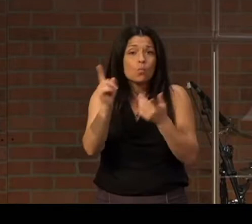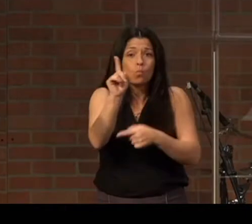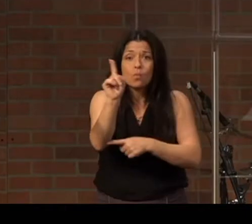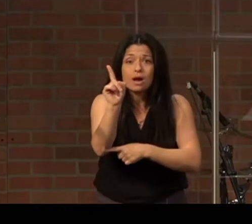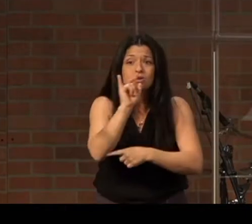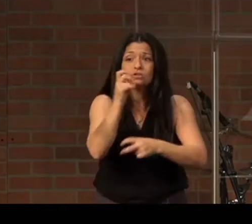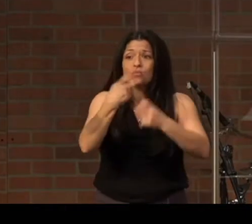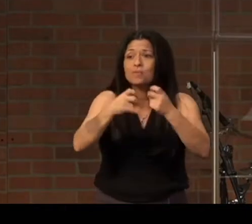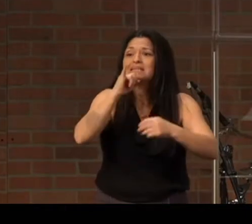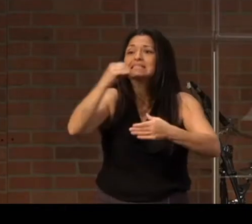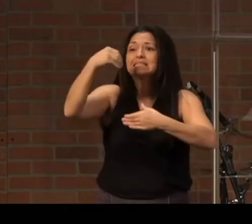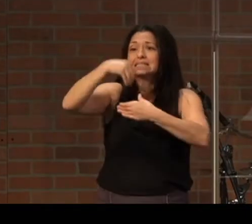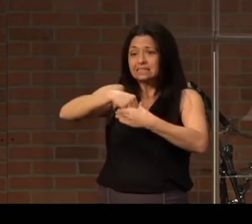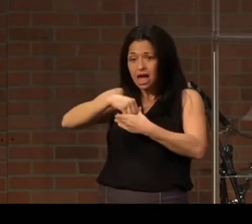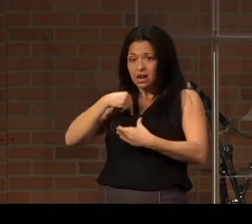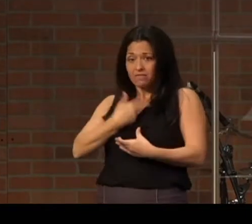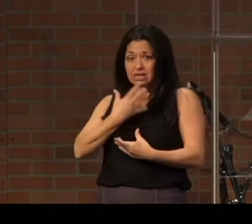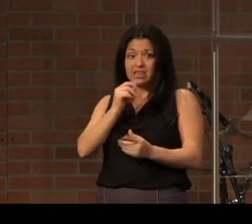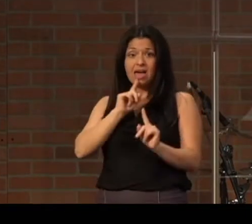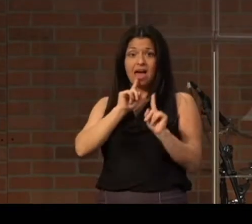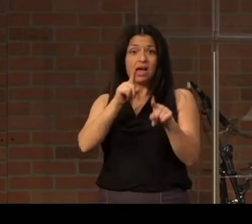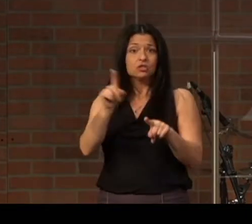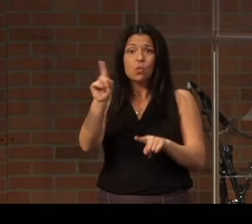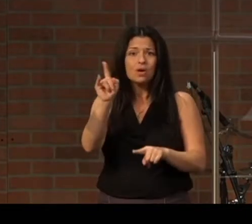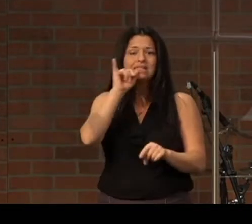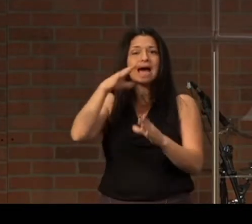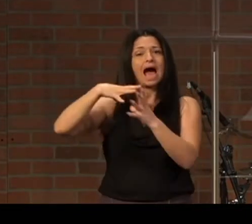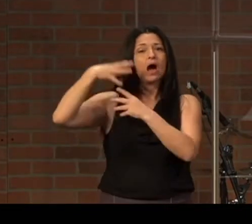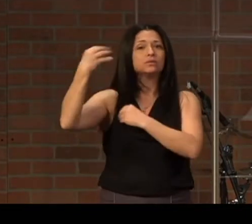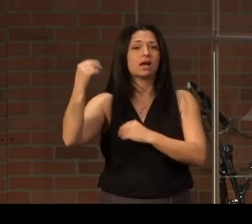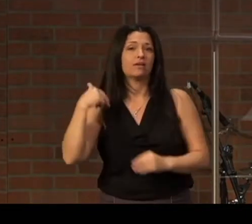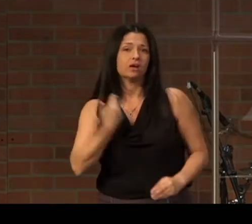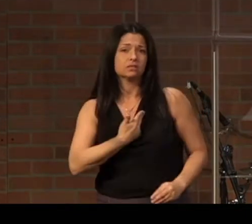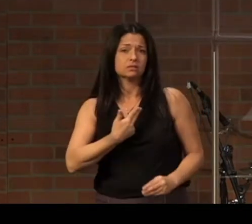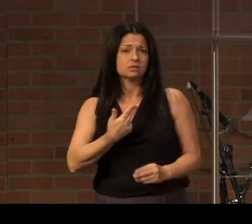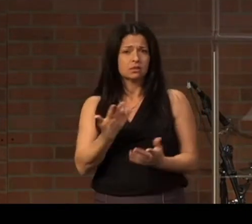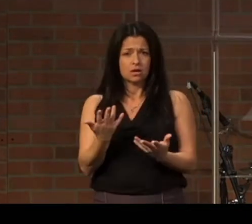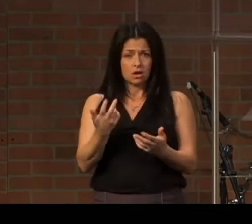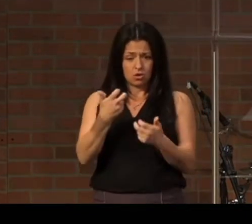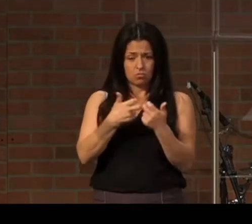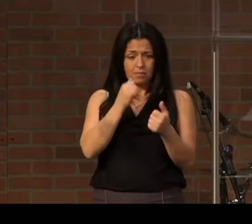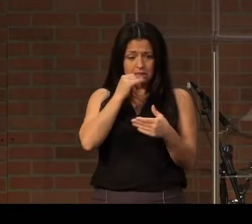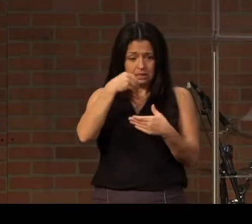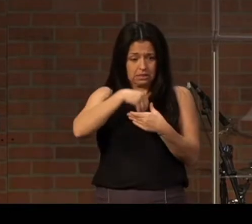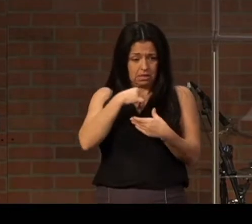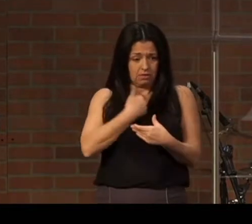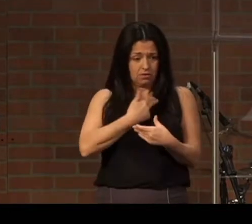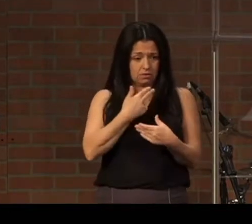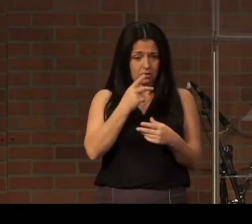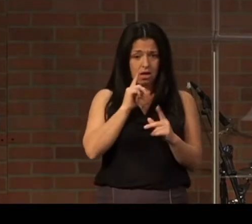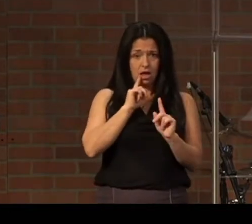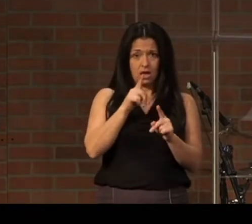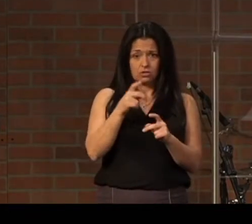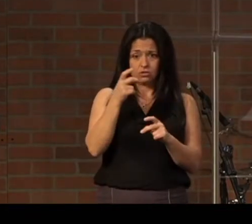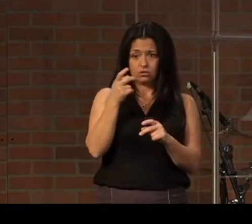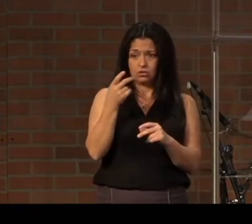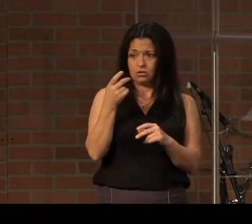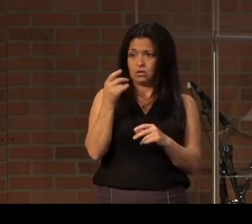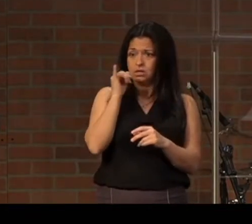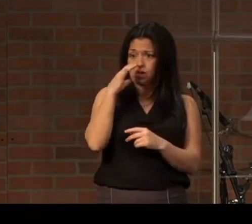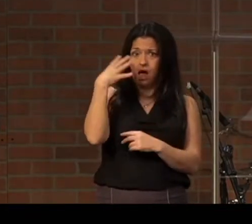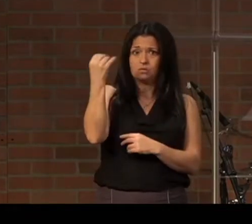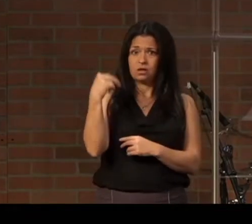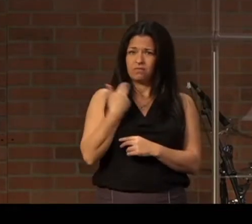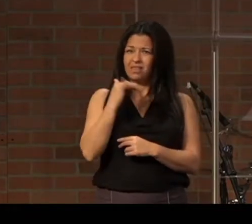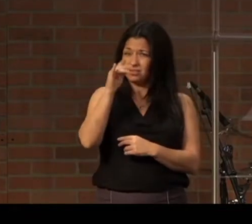us, the problem's in us, and the solution's outside of us. The problem's in us, the solution's outside of us. Do you know that's the opposite of our culture, isn't